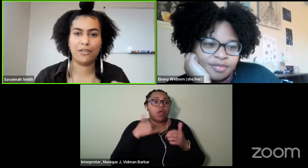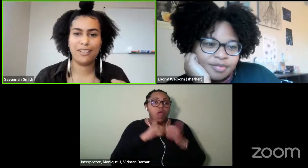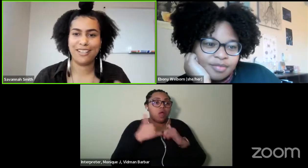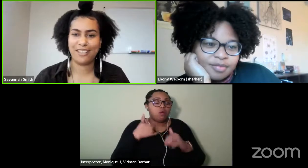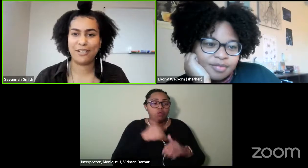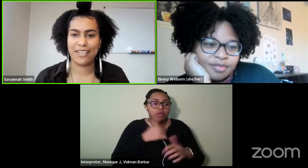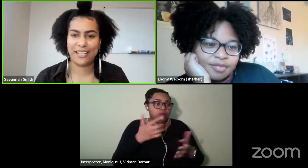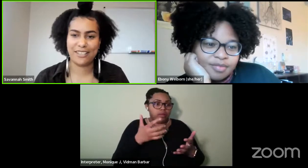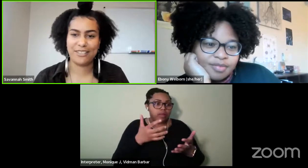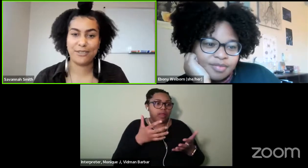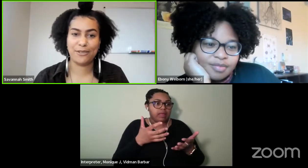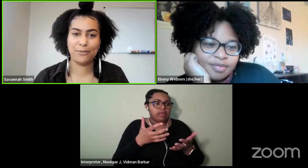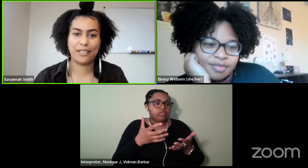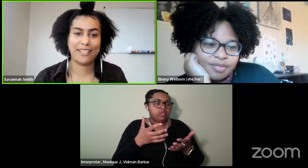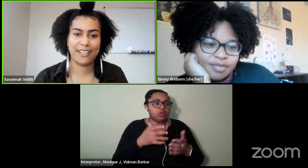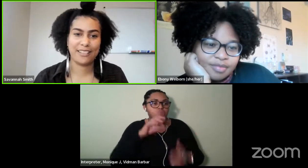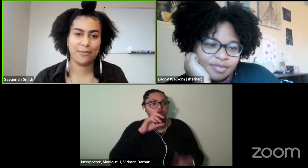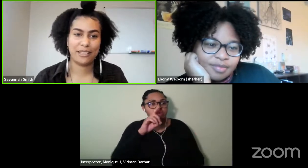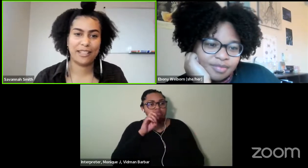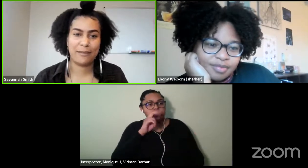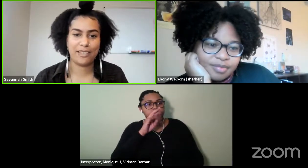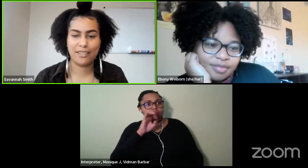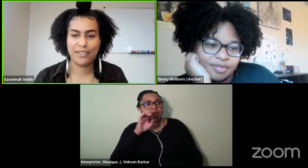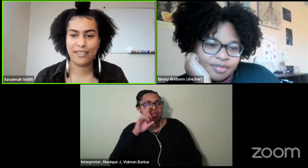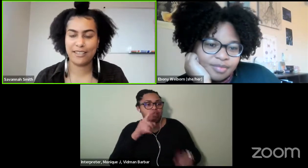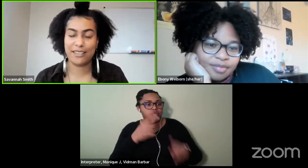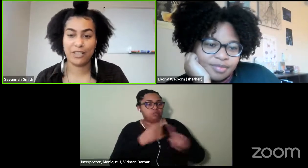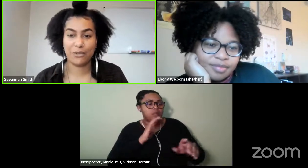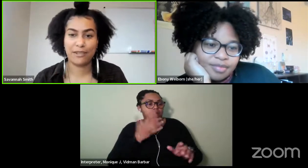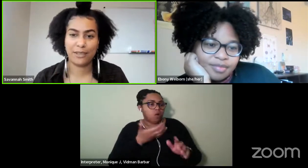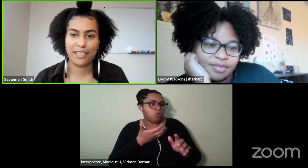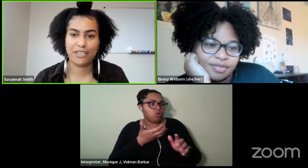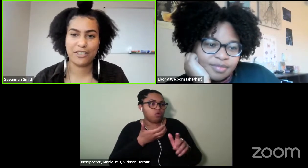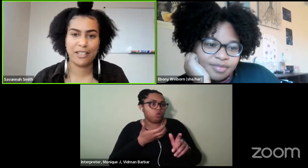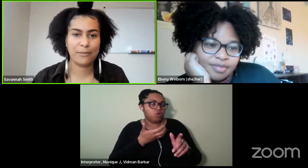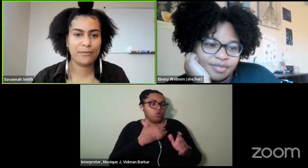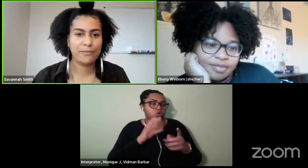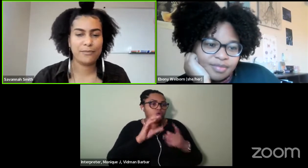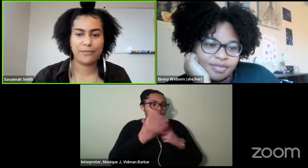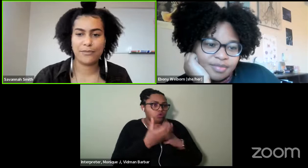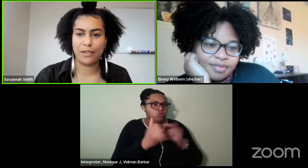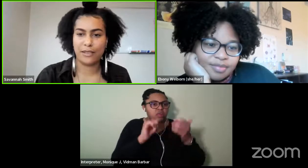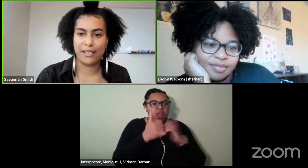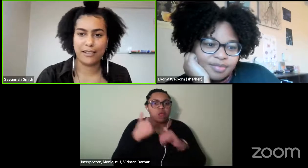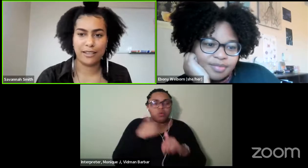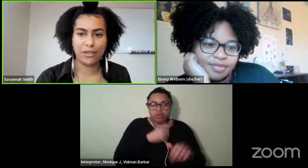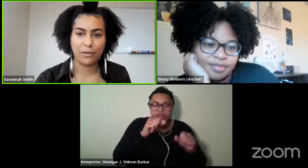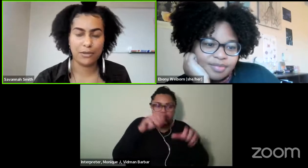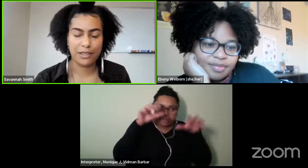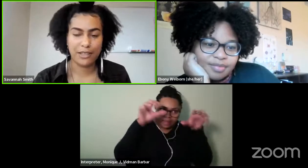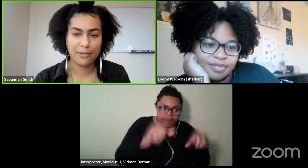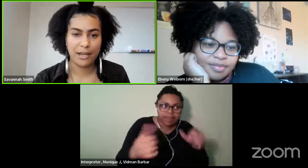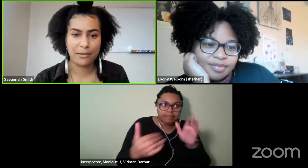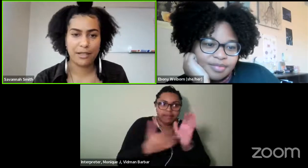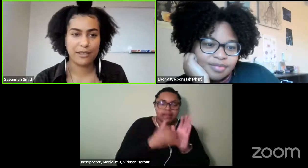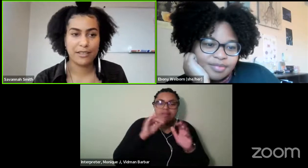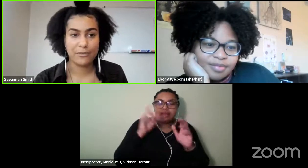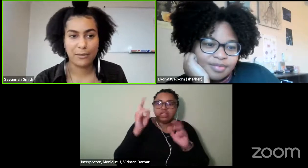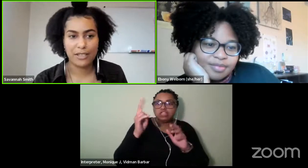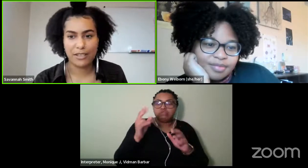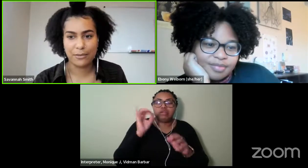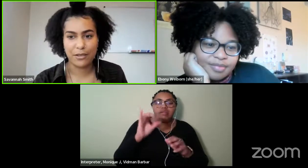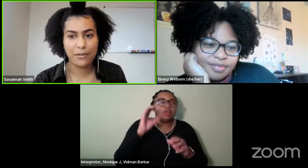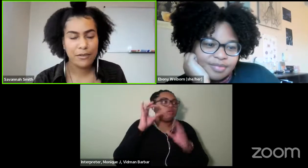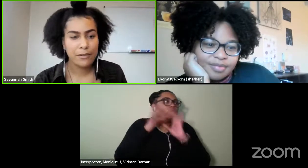more so a call to action to reconnect and reclaim this history and relationship. So I'm glad that y'all are feeling inspired by